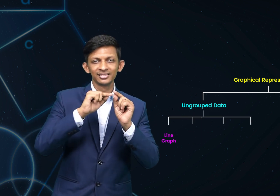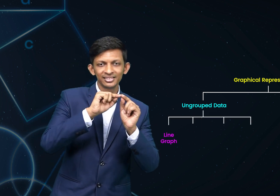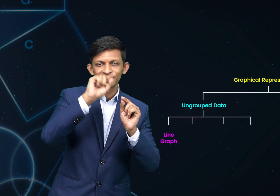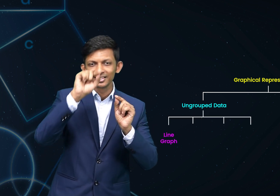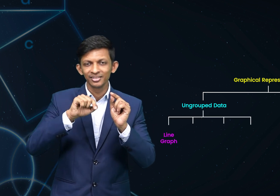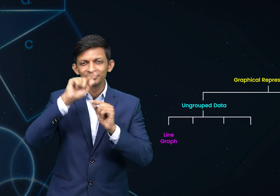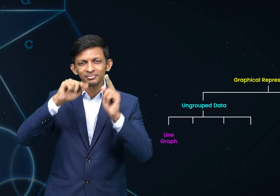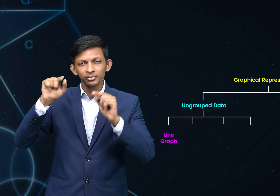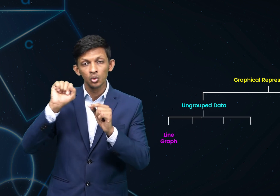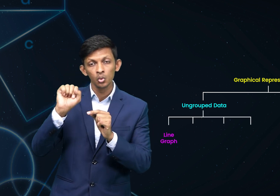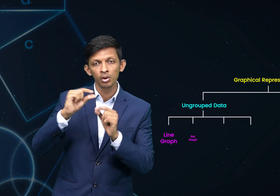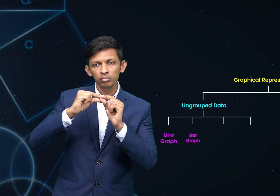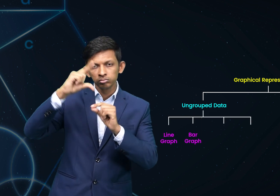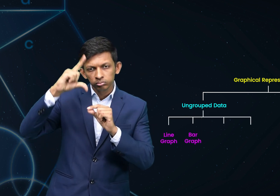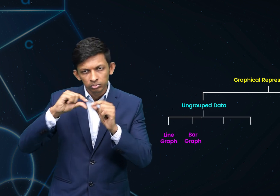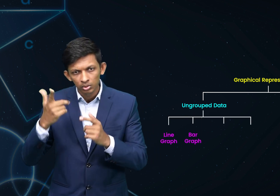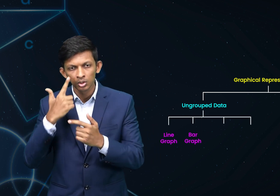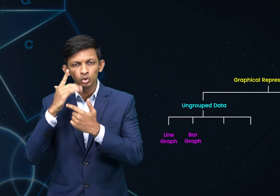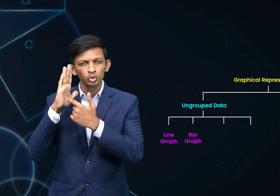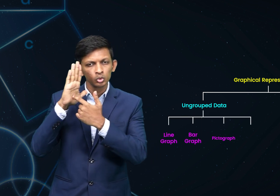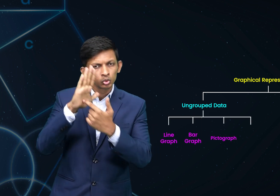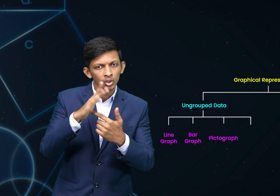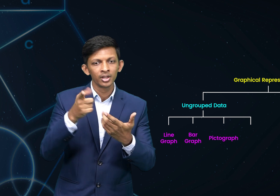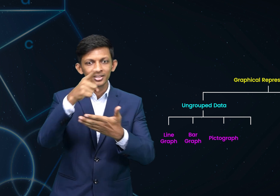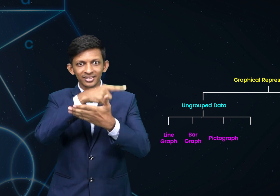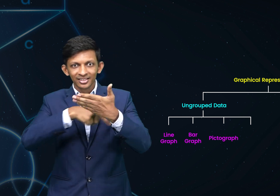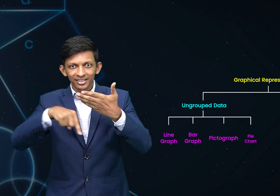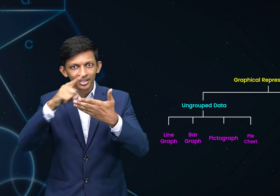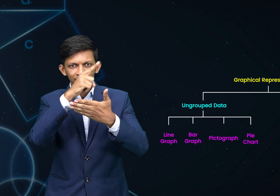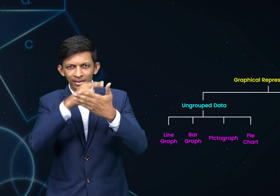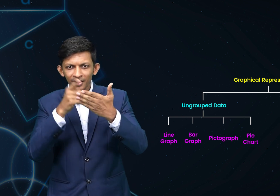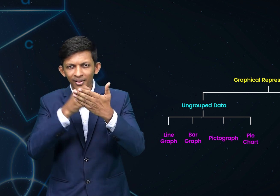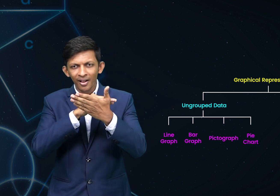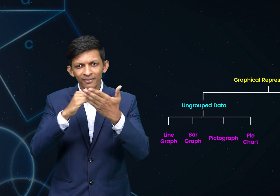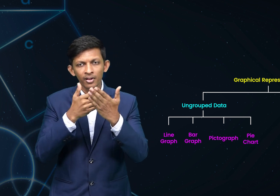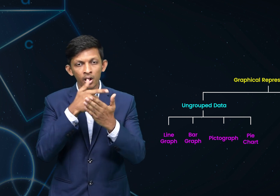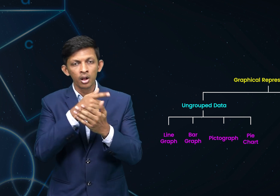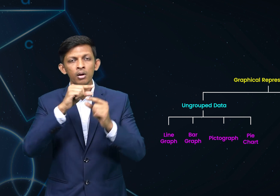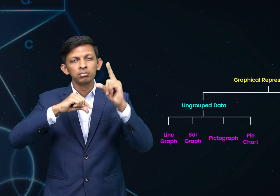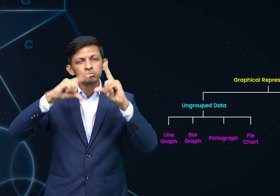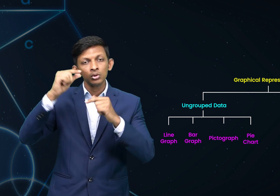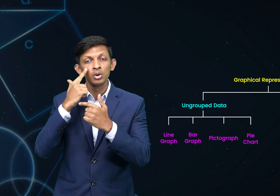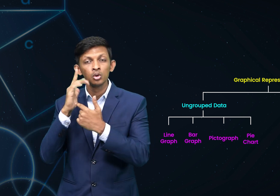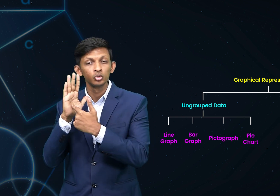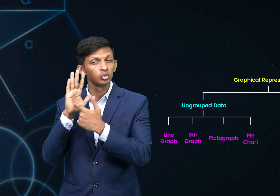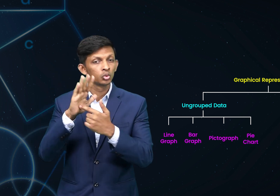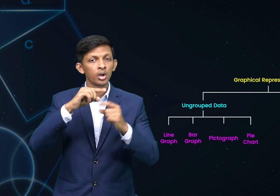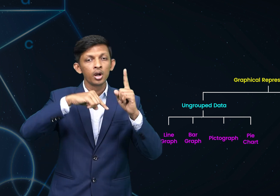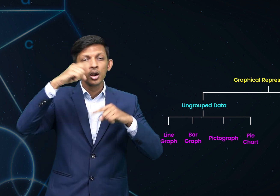The line graph, bar graph, pictograph and pie chart are the graphical representations of the